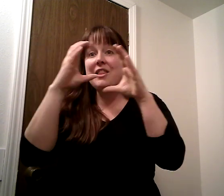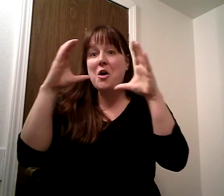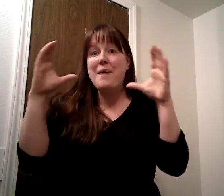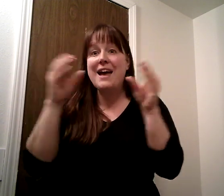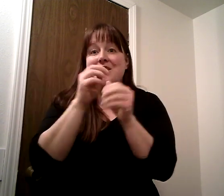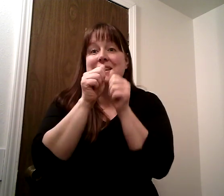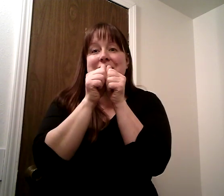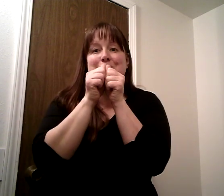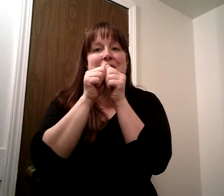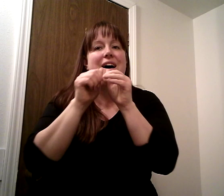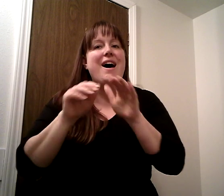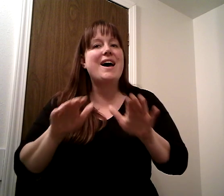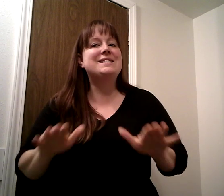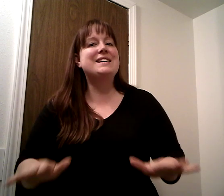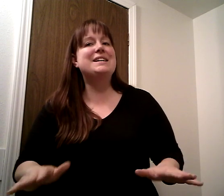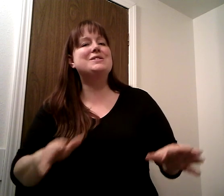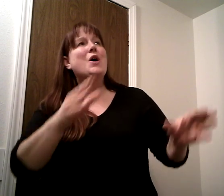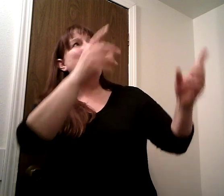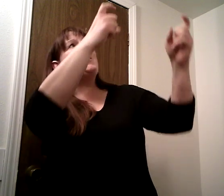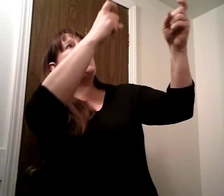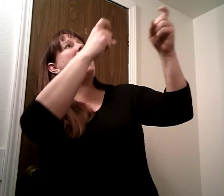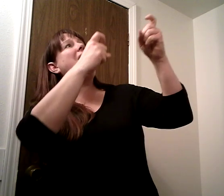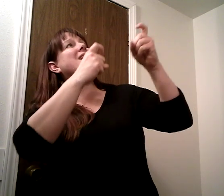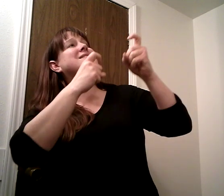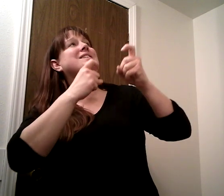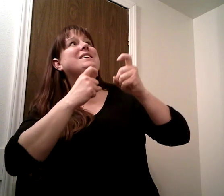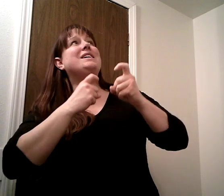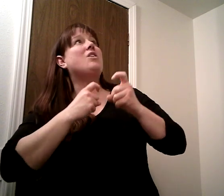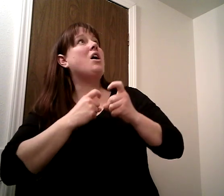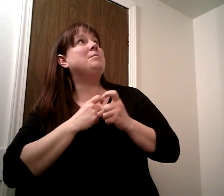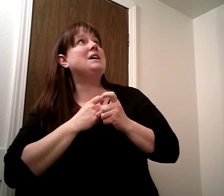shall imagine his blessings resting on me.